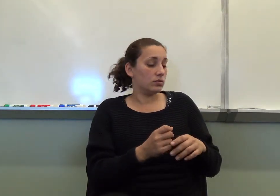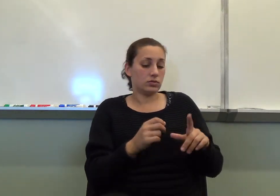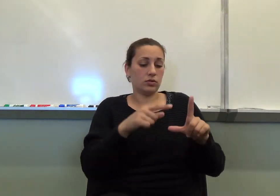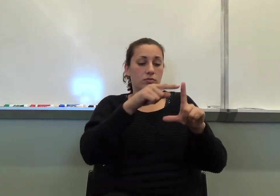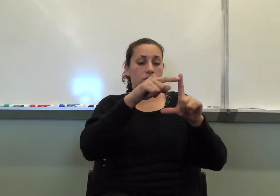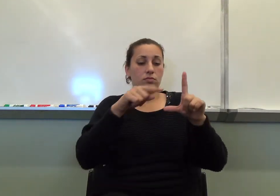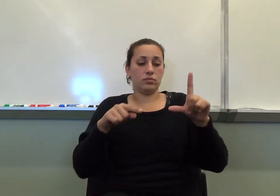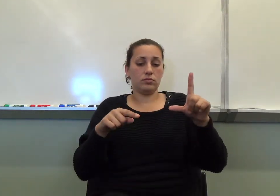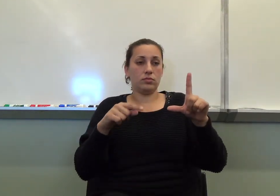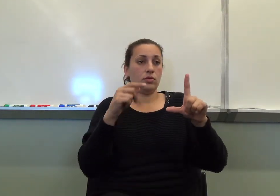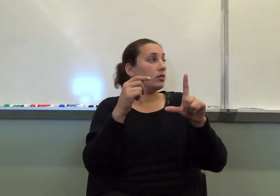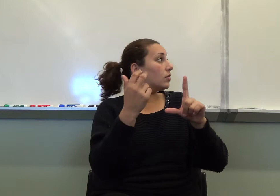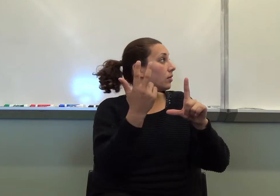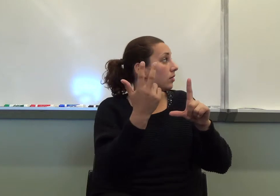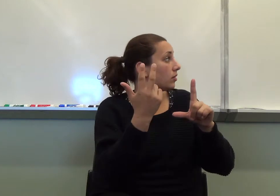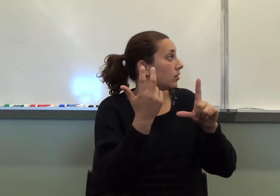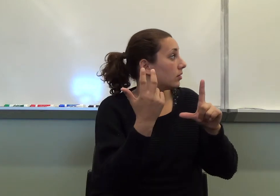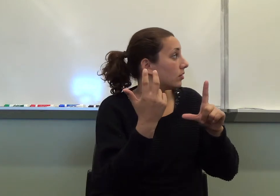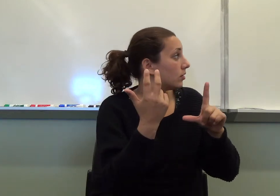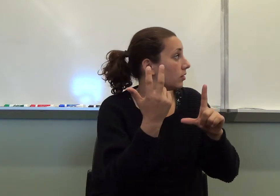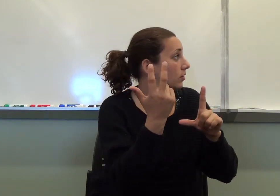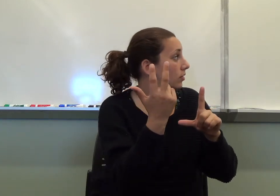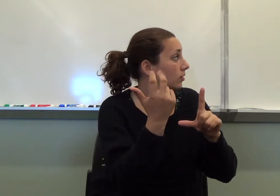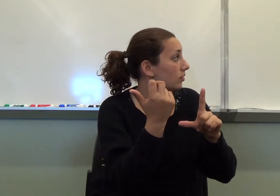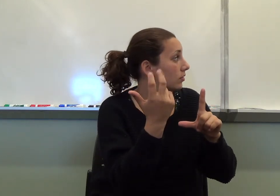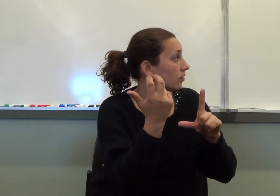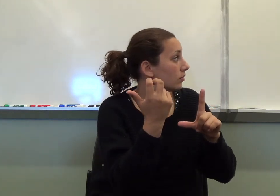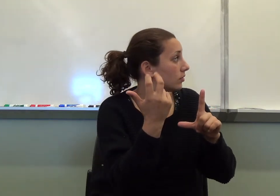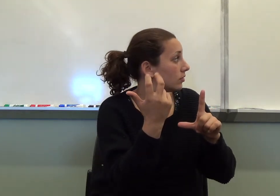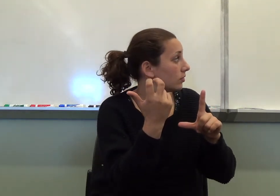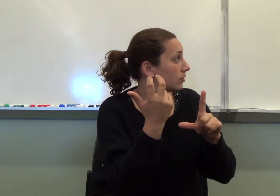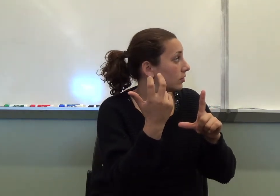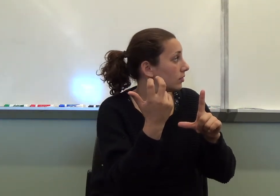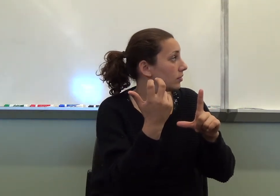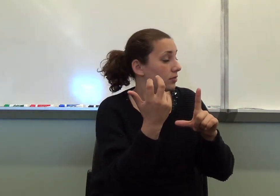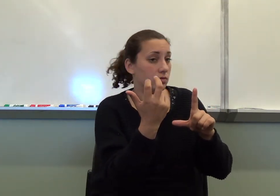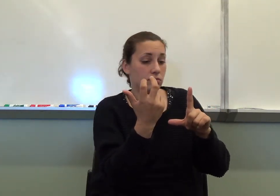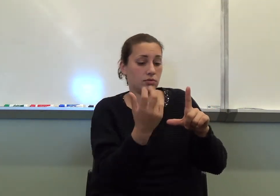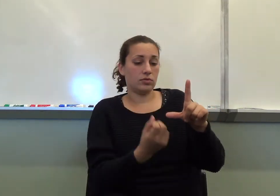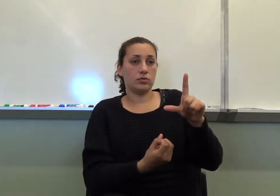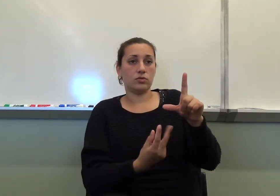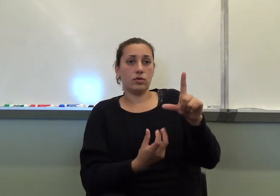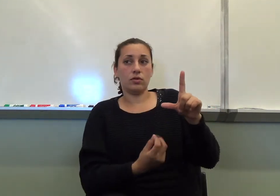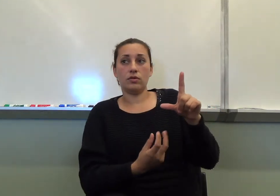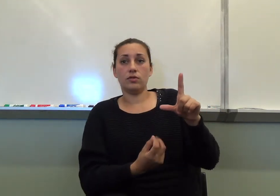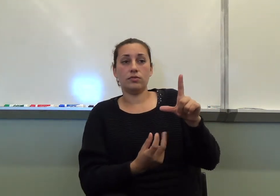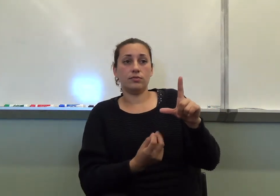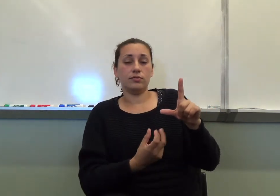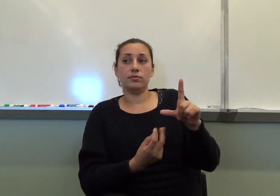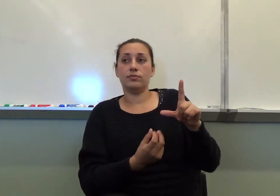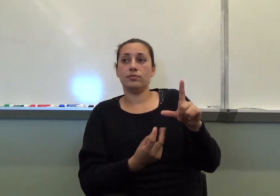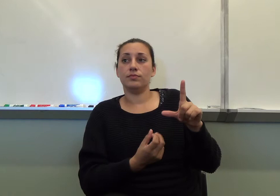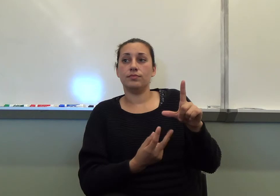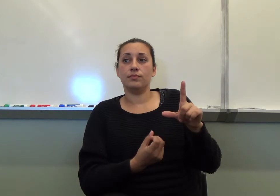Okay, now we keep the same formula going. It's just that we'll be putting actual numbers in for the different letters. Here's the basic